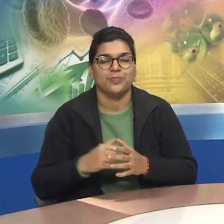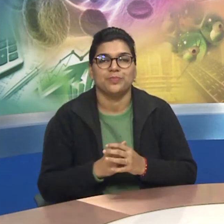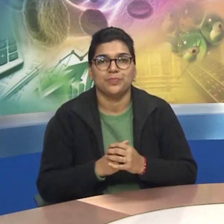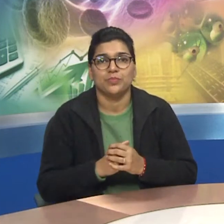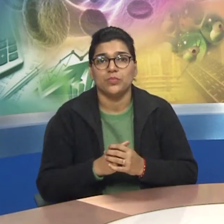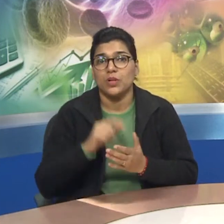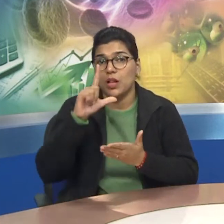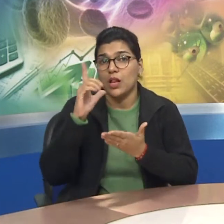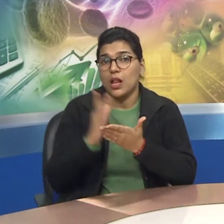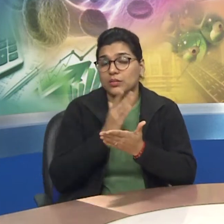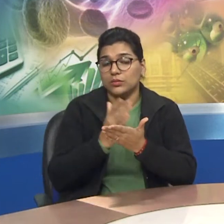level.